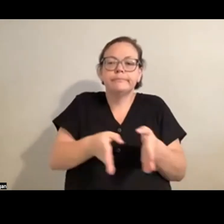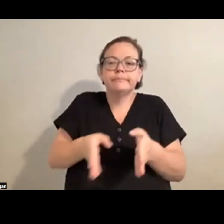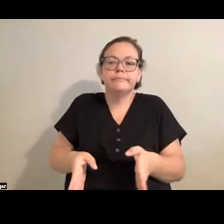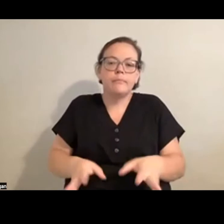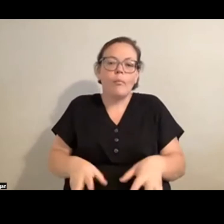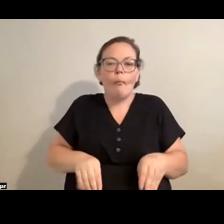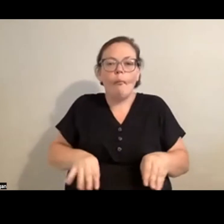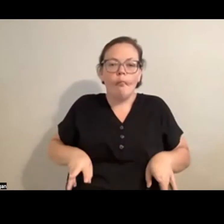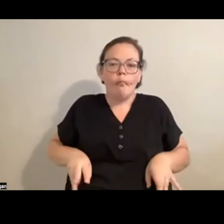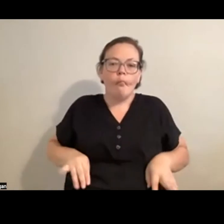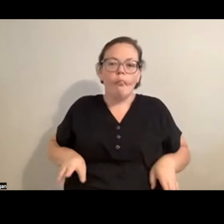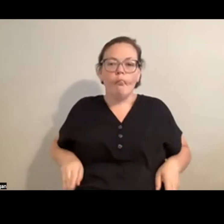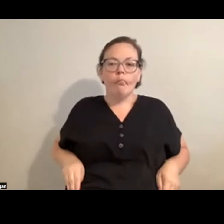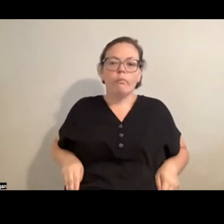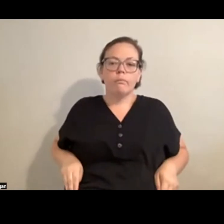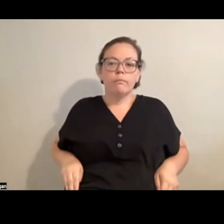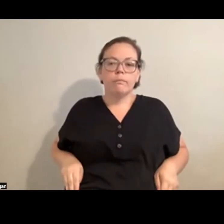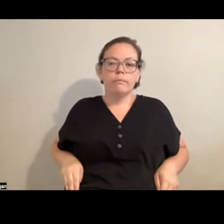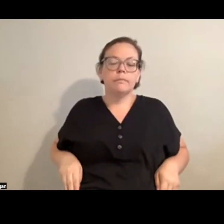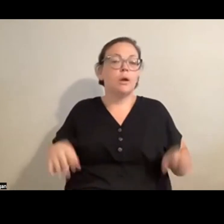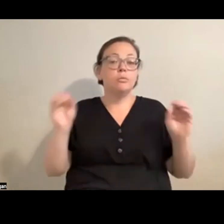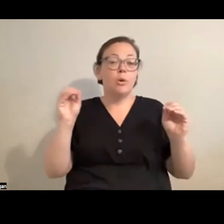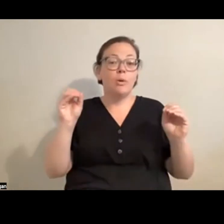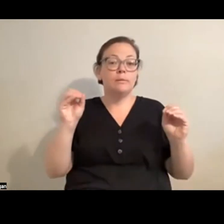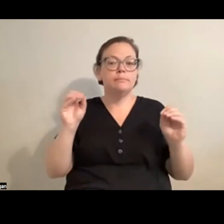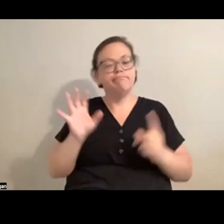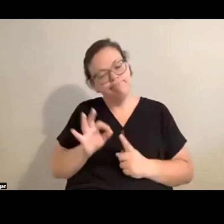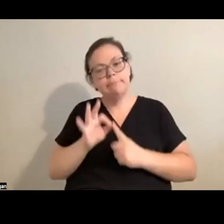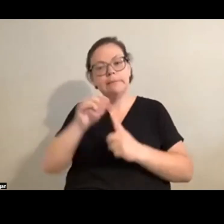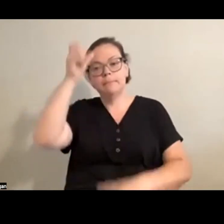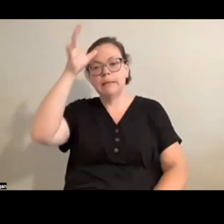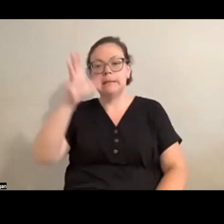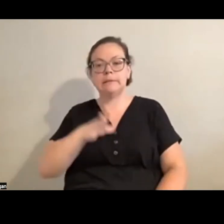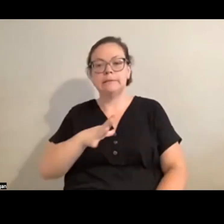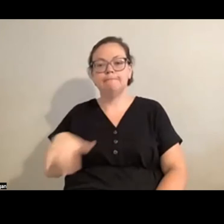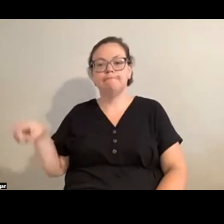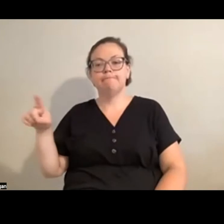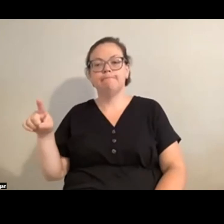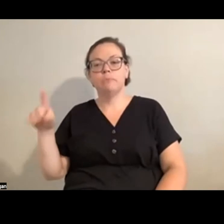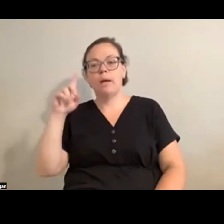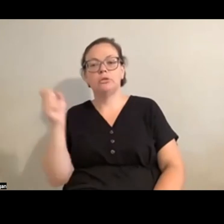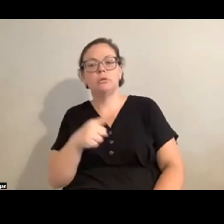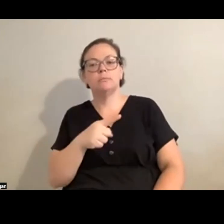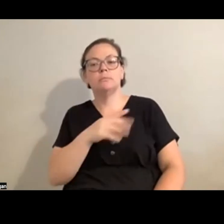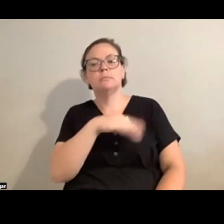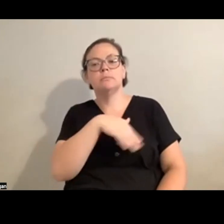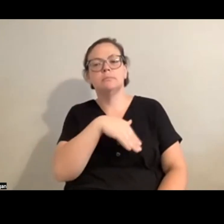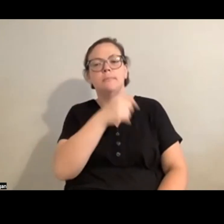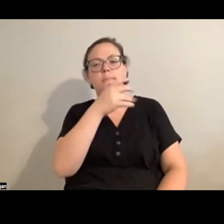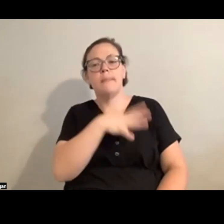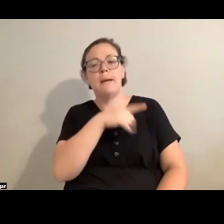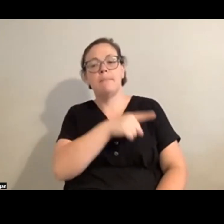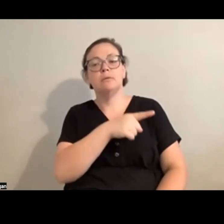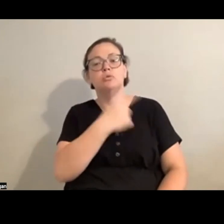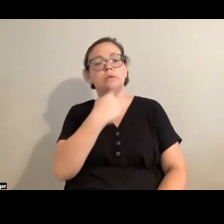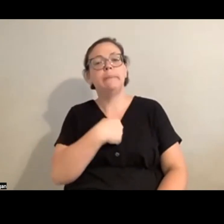like flushed gills. No one except the man who will ask her, ma'am, can you